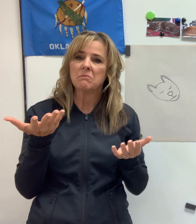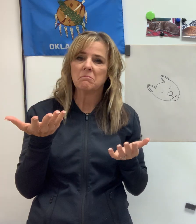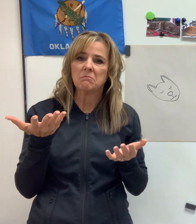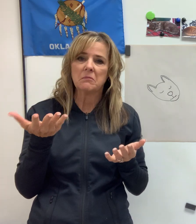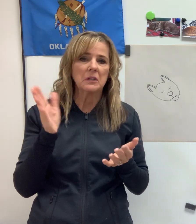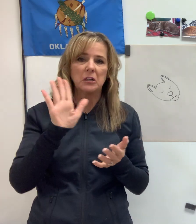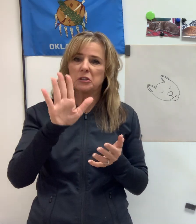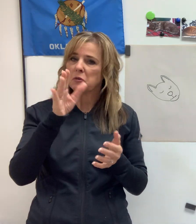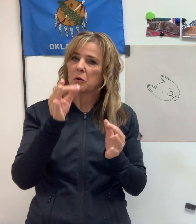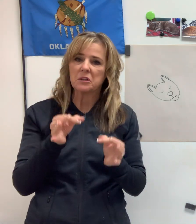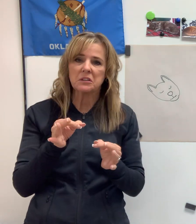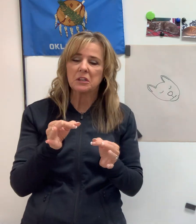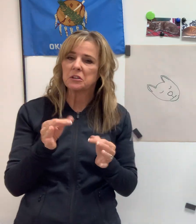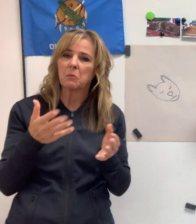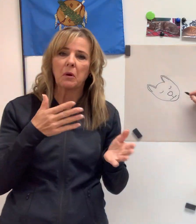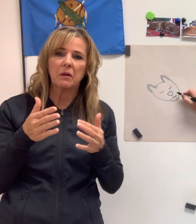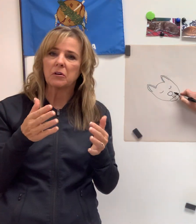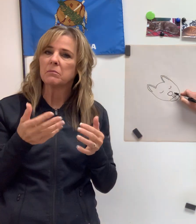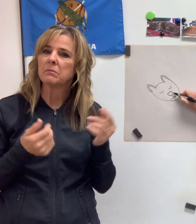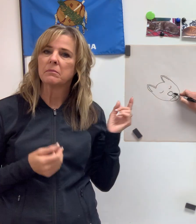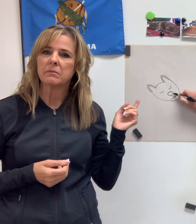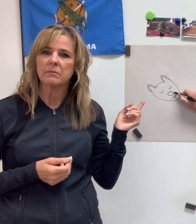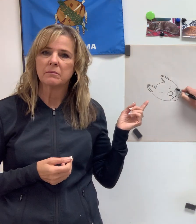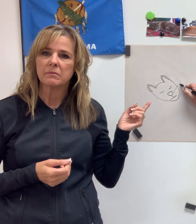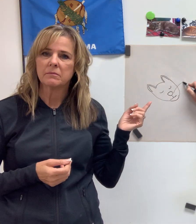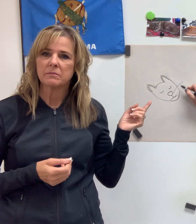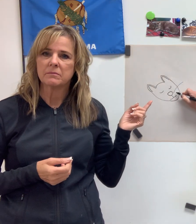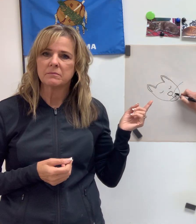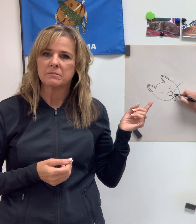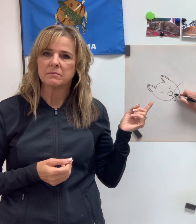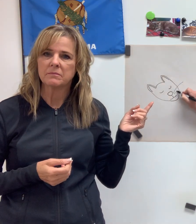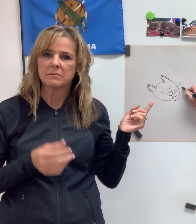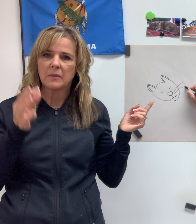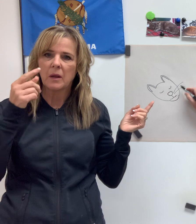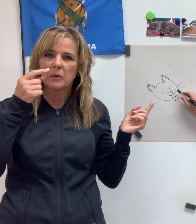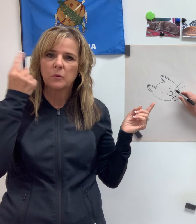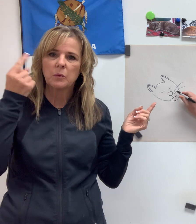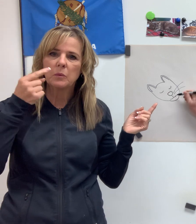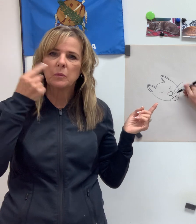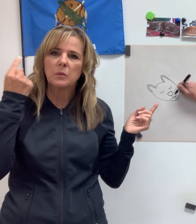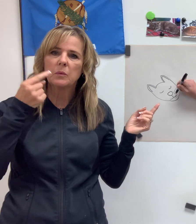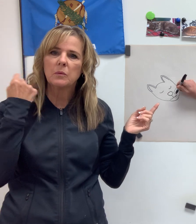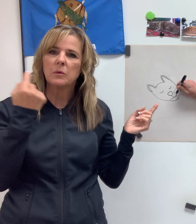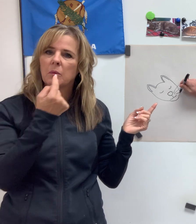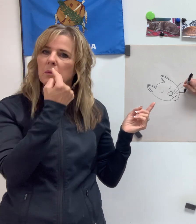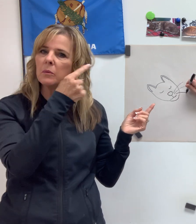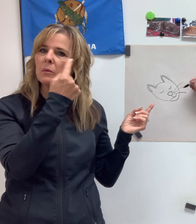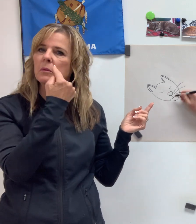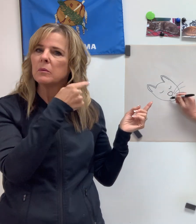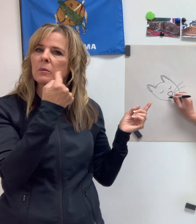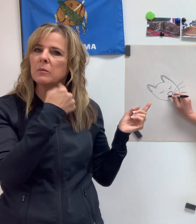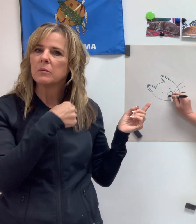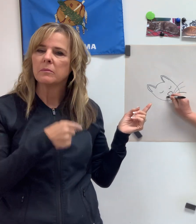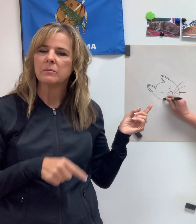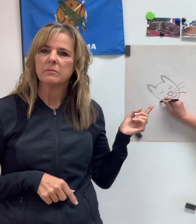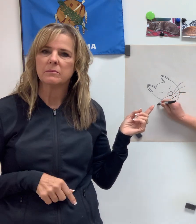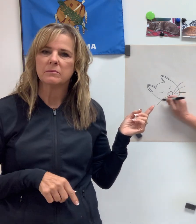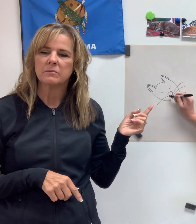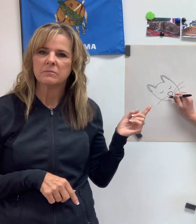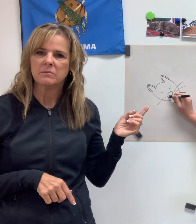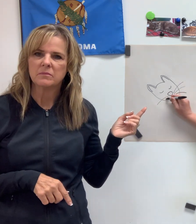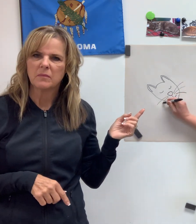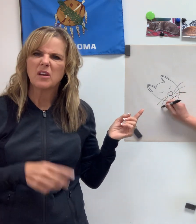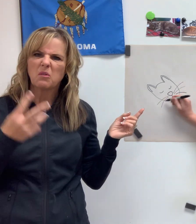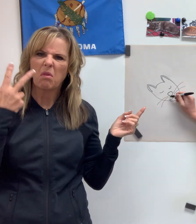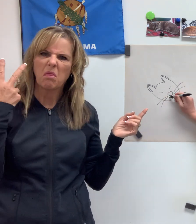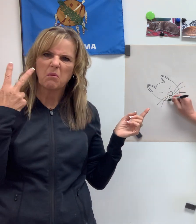It's up to you how many whiskers you want to draw. But right next to the nose, I'm just going to draw some whiskers. Let's see, I think I'm going to